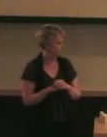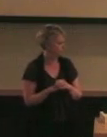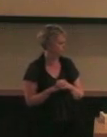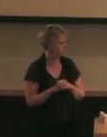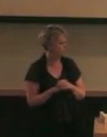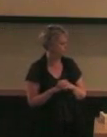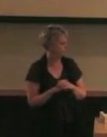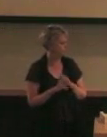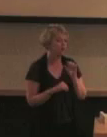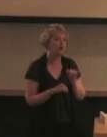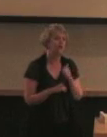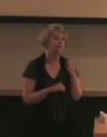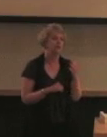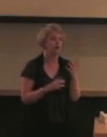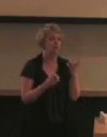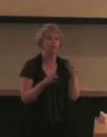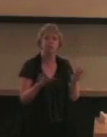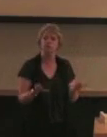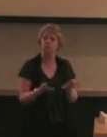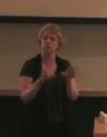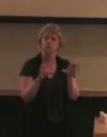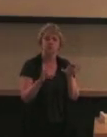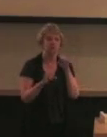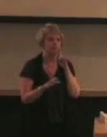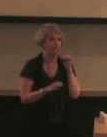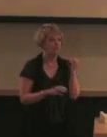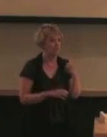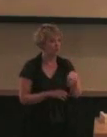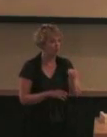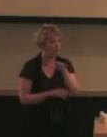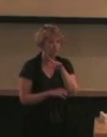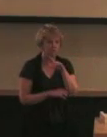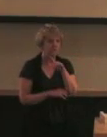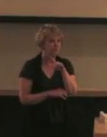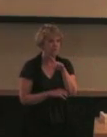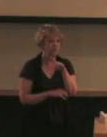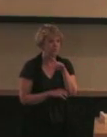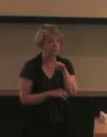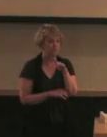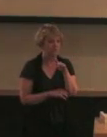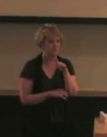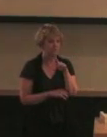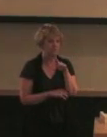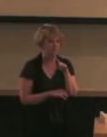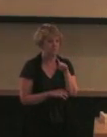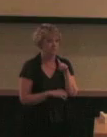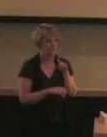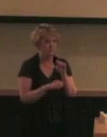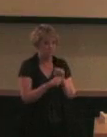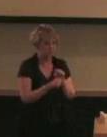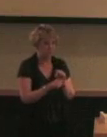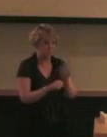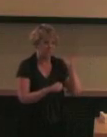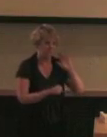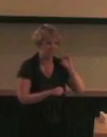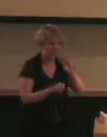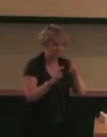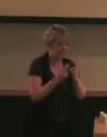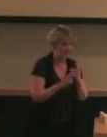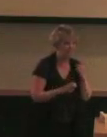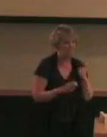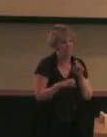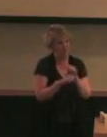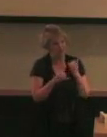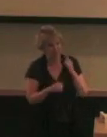Anyways, another thing that I'd like to do is, for anyone that's out there from the deaf unit, formally or currently, I'd like to just at